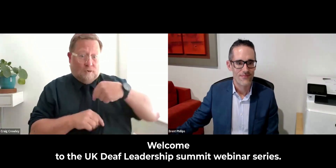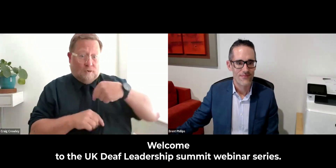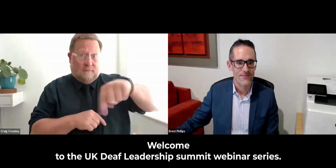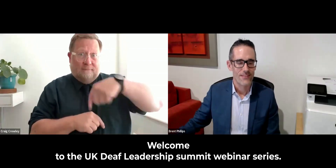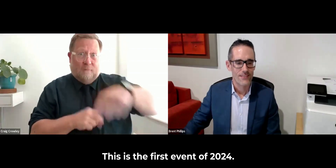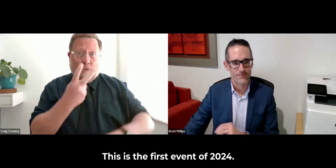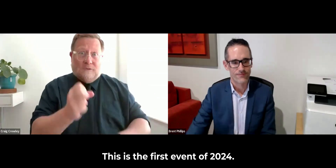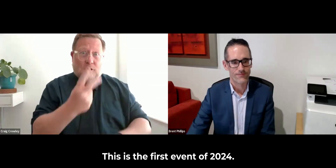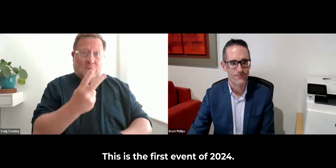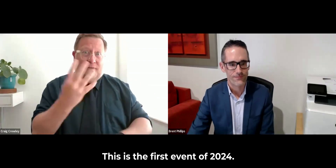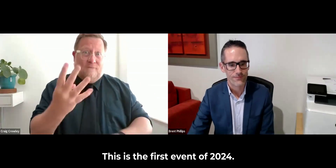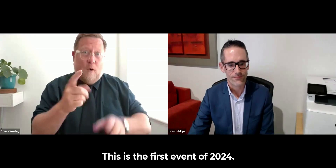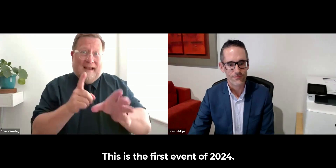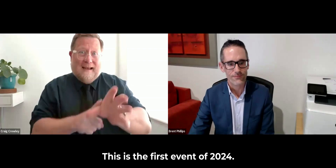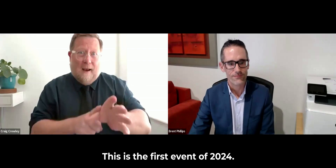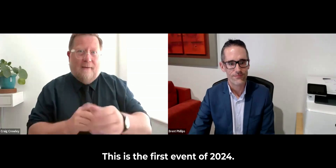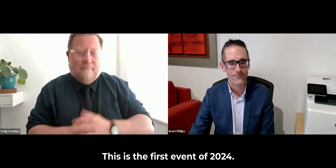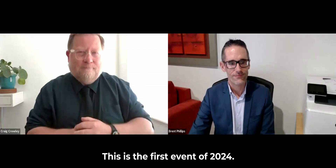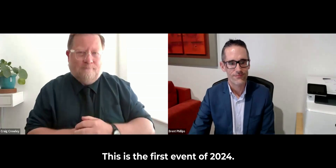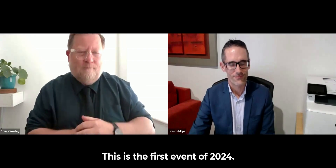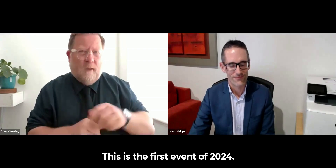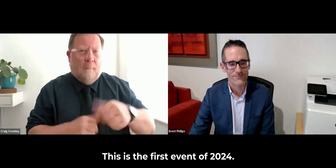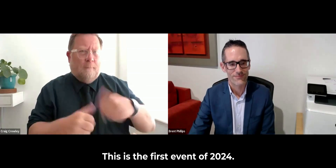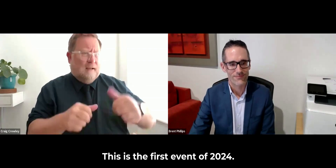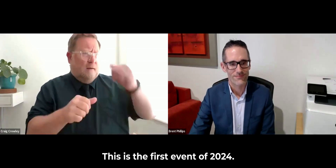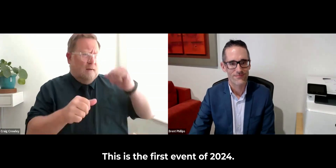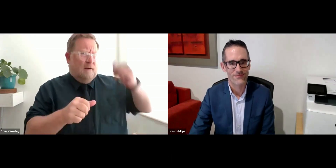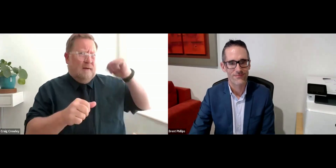series. This is the first event of 2024.